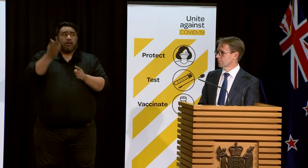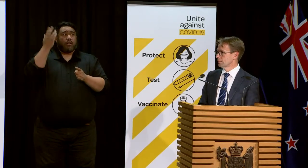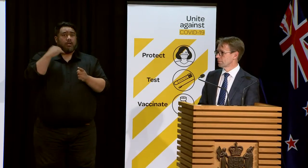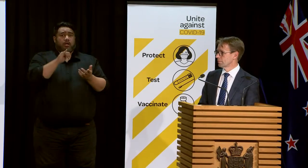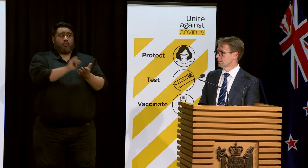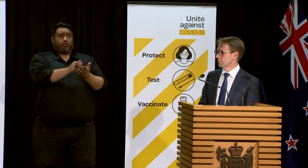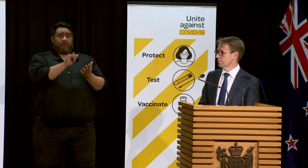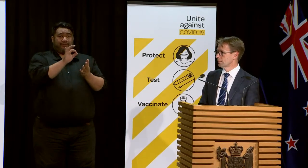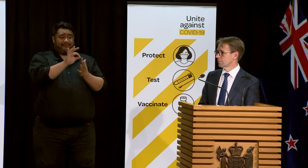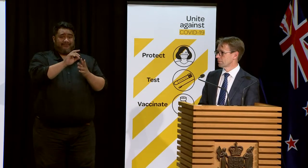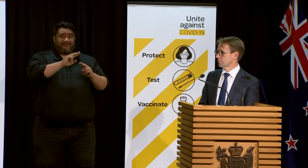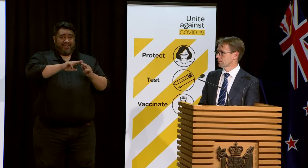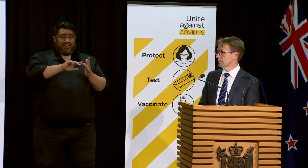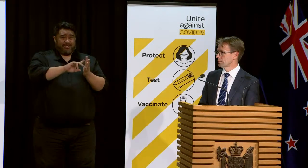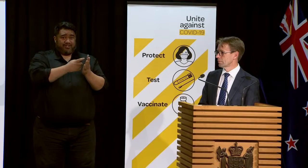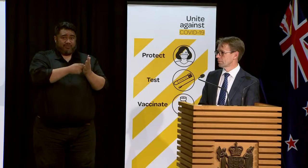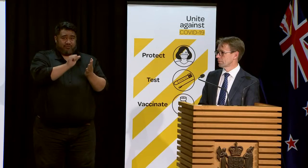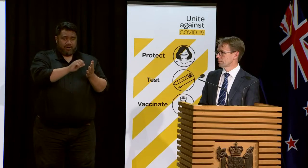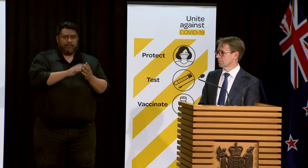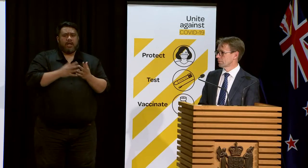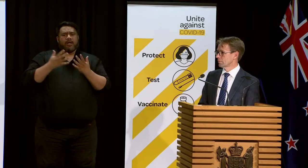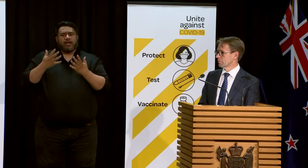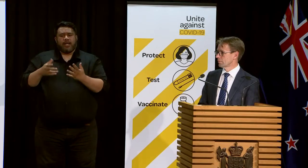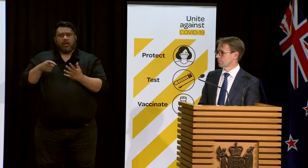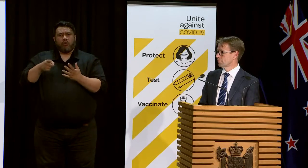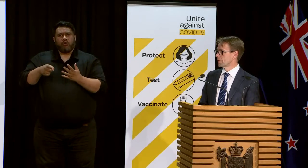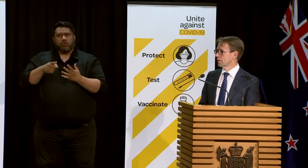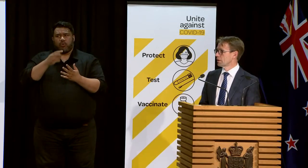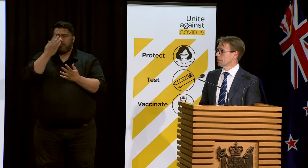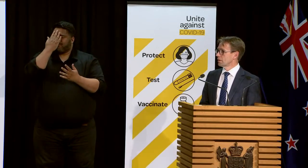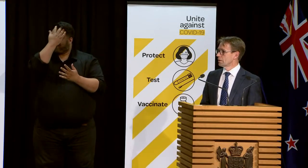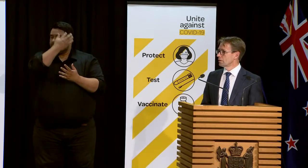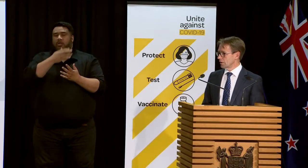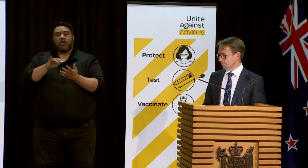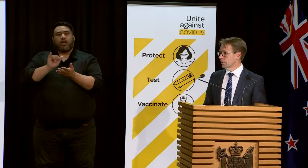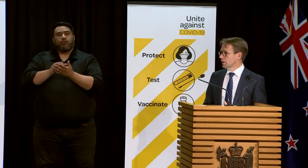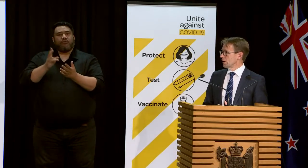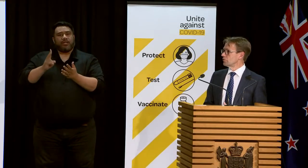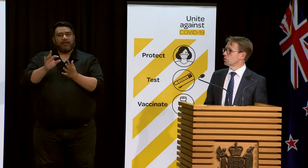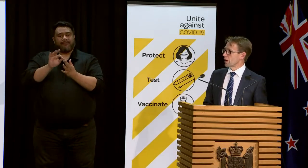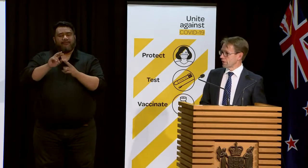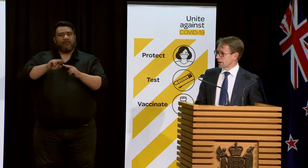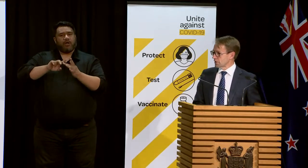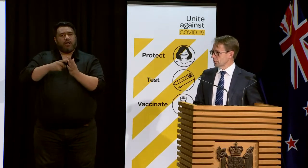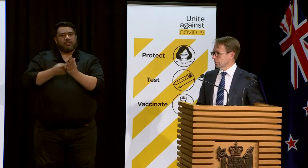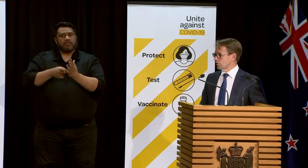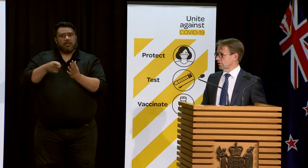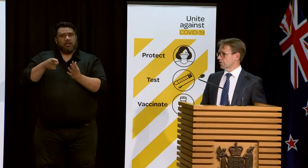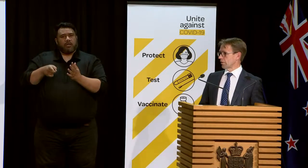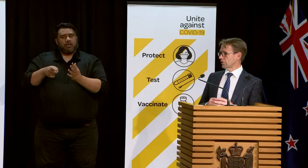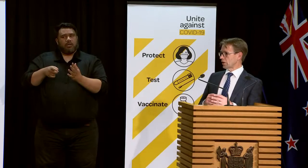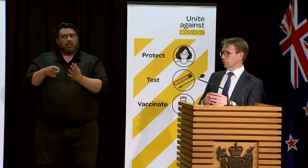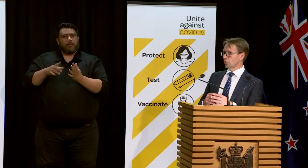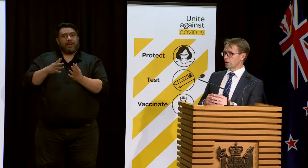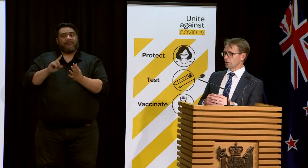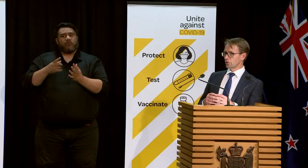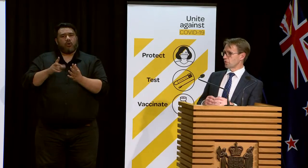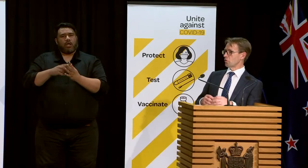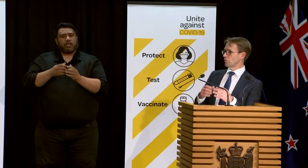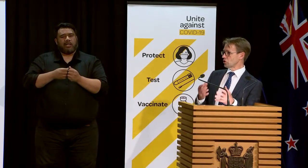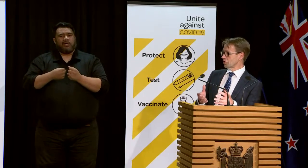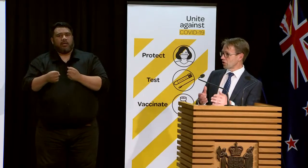that took, or is it more like expanding to a new age group in terms of that one seems to go through quite a lot quicker? It's more like the latter. So in a sense, they're asking for